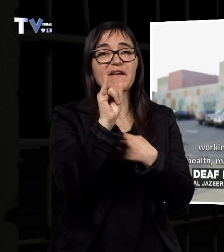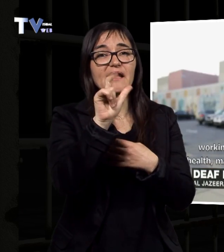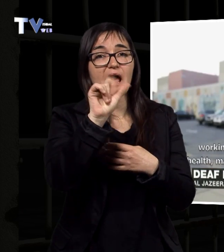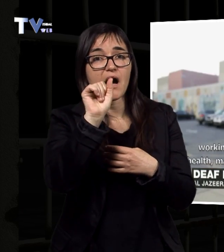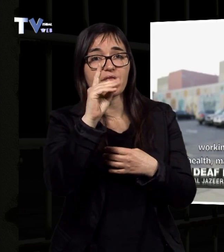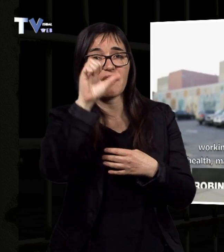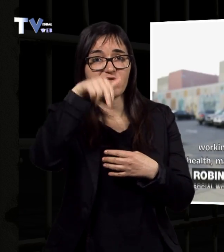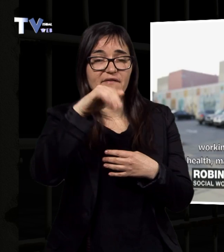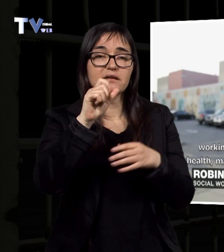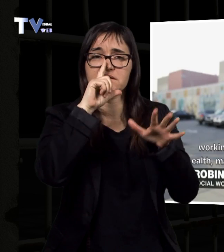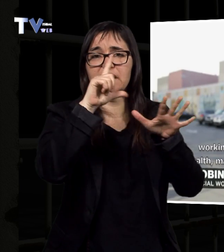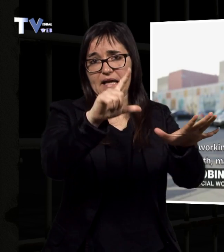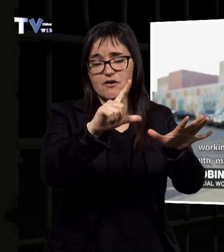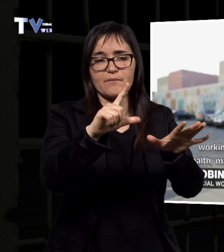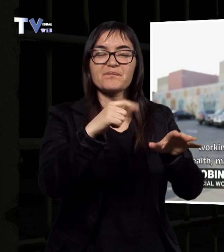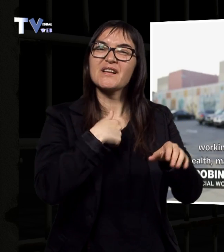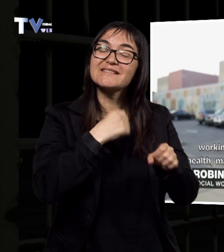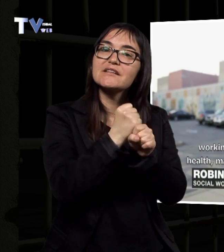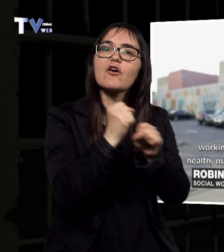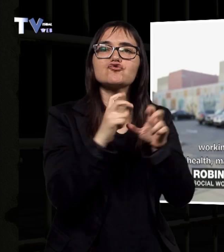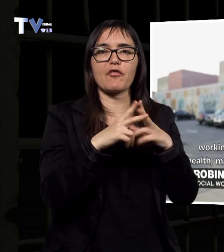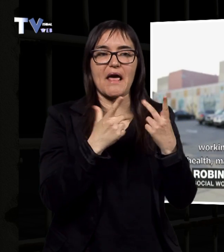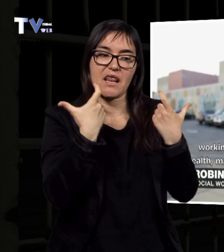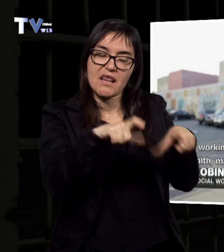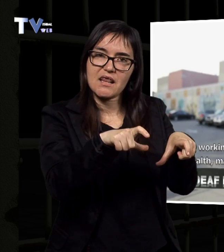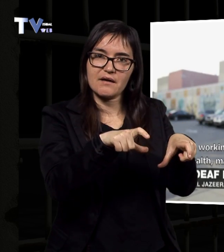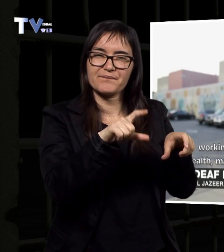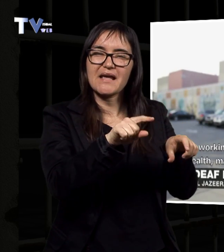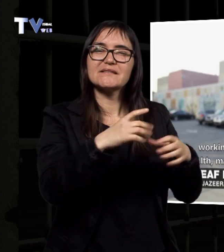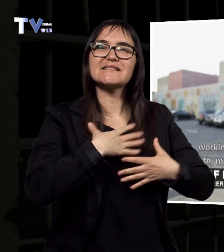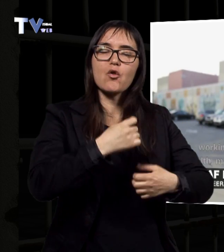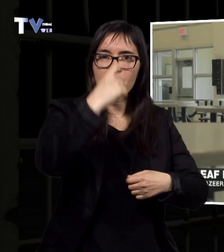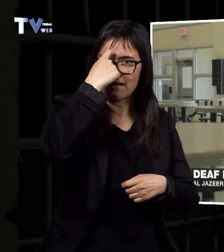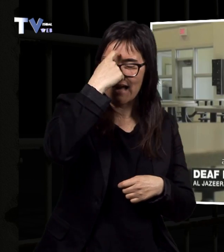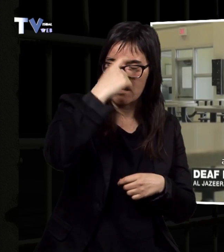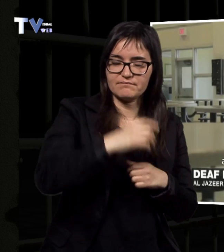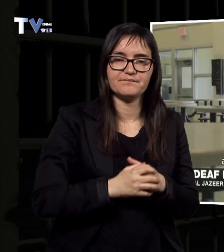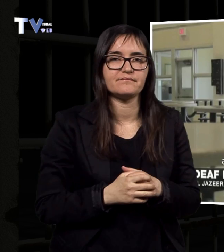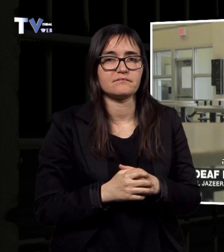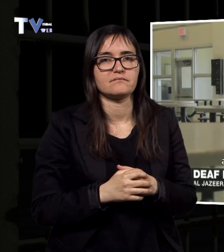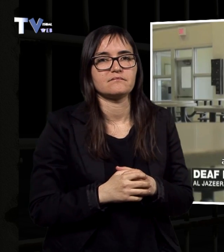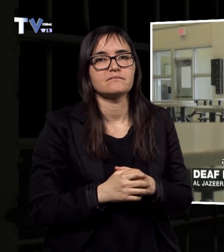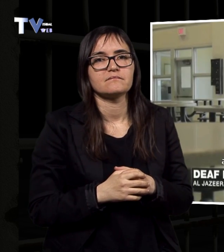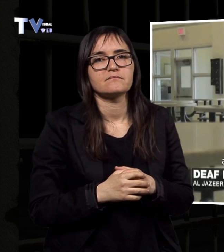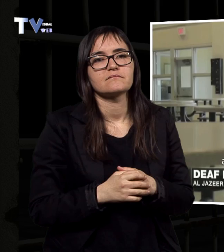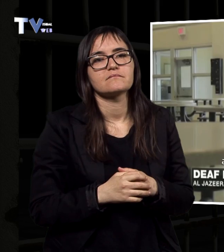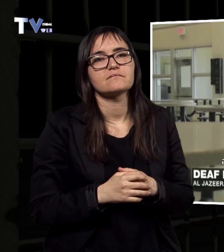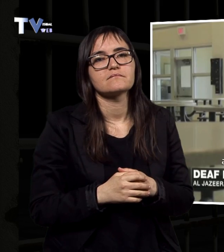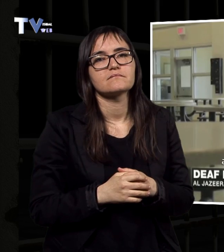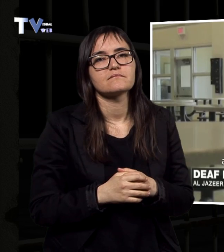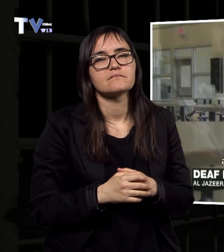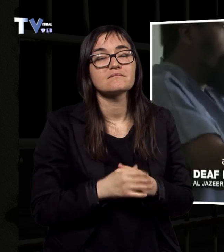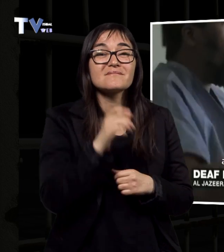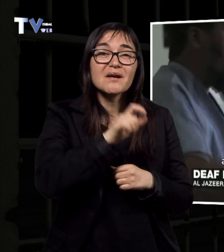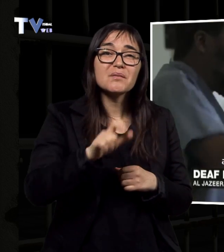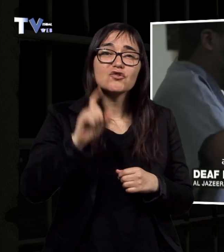as a licensed social worker in mental health, mainly at the Riverside Correctional Facility. Deaf inmates